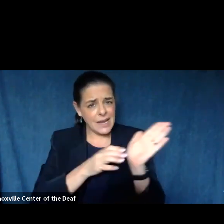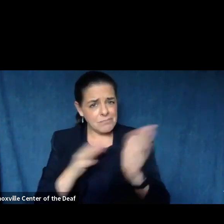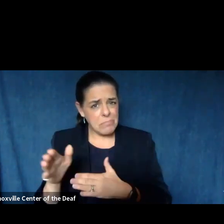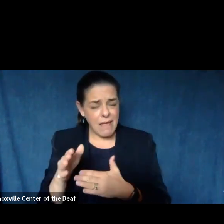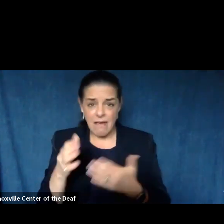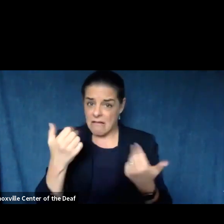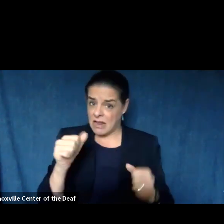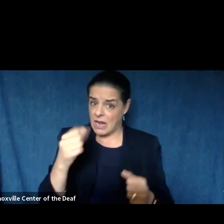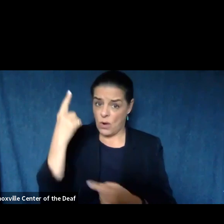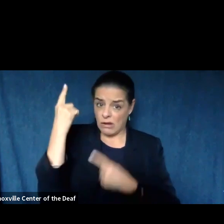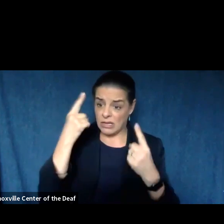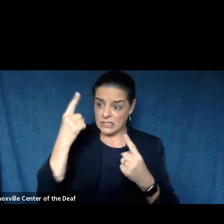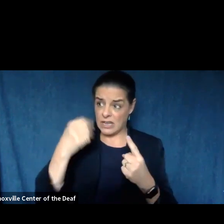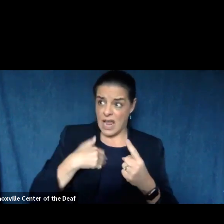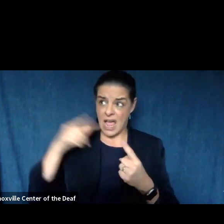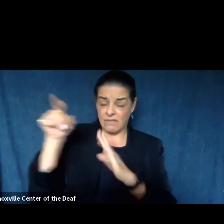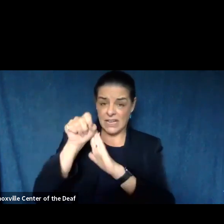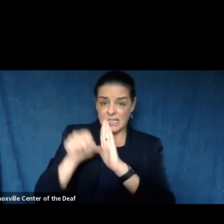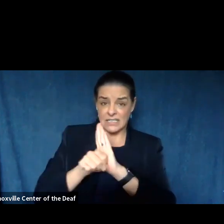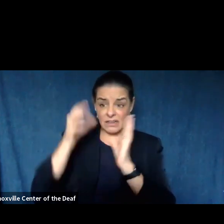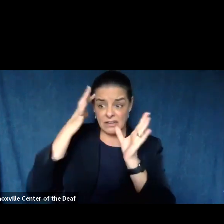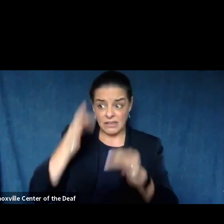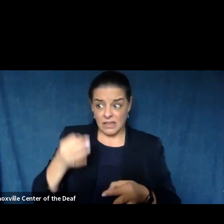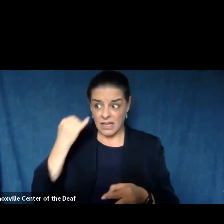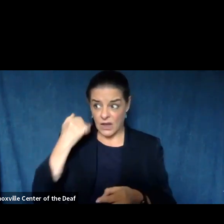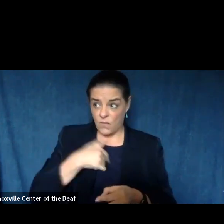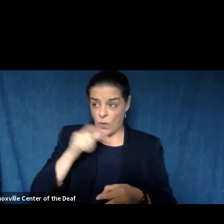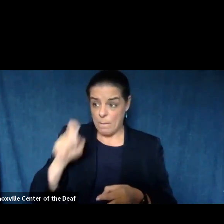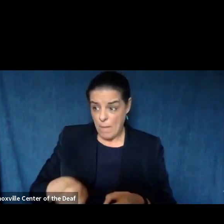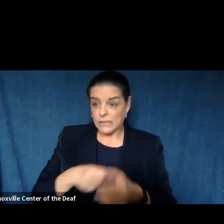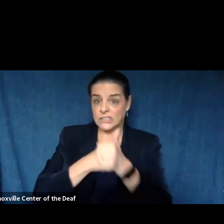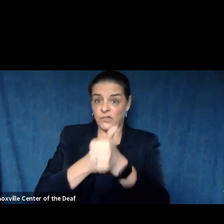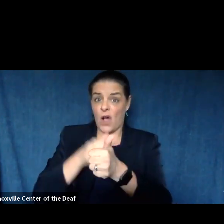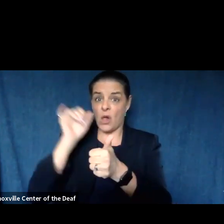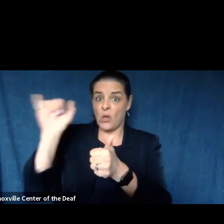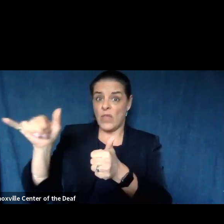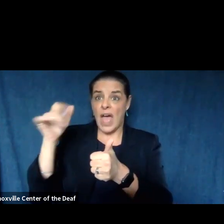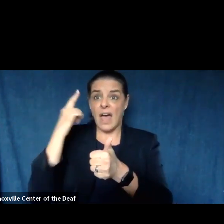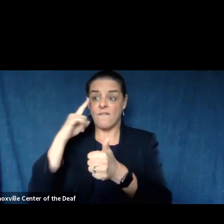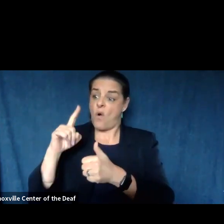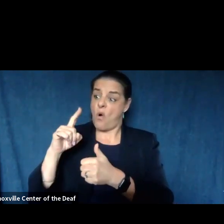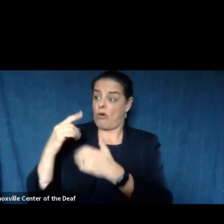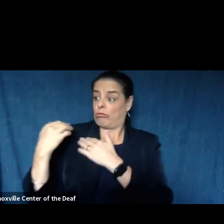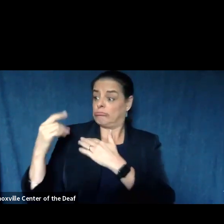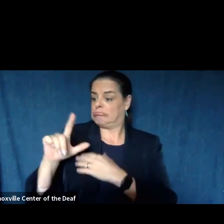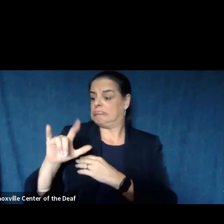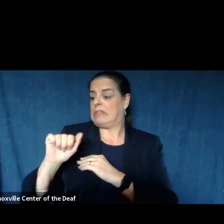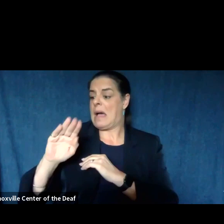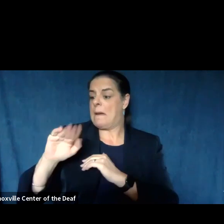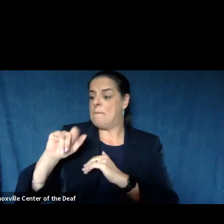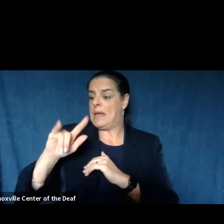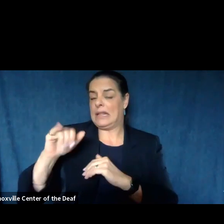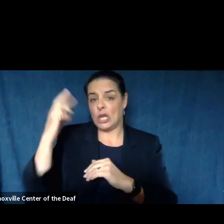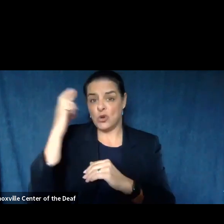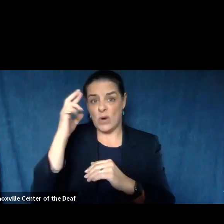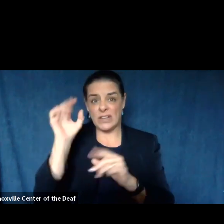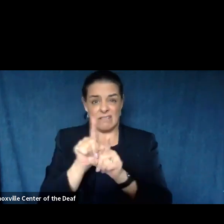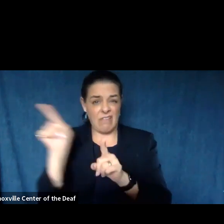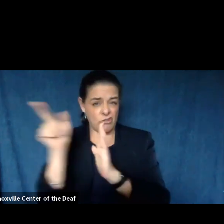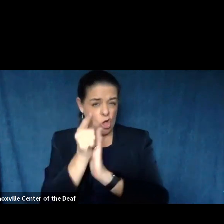considered getting a ruling from the state as to whether we have to follow that plan for liability reasons, as our local law director's office has